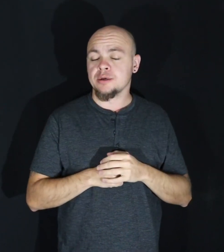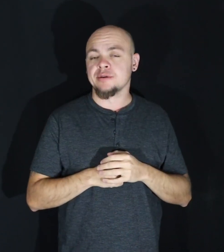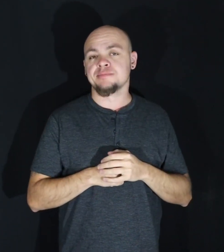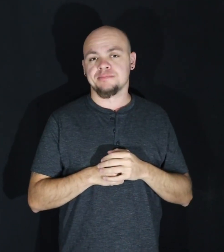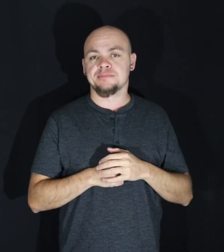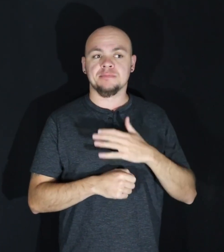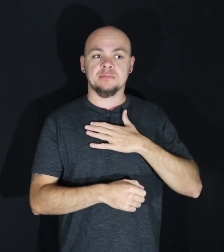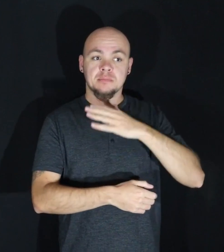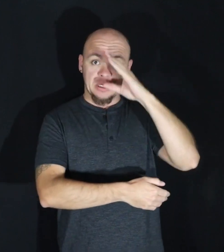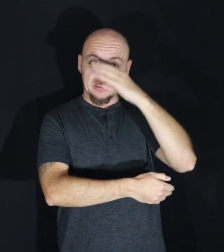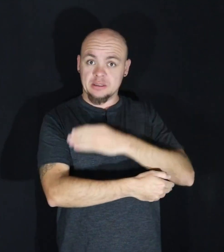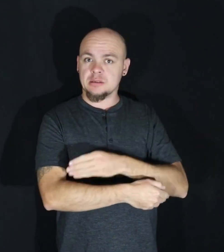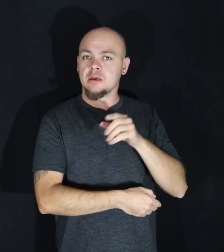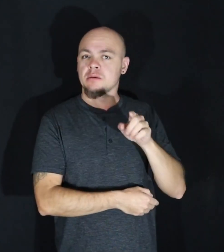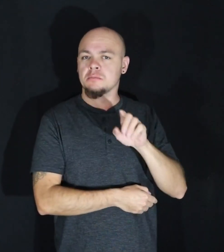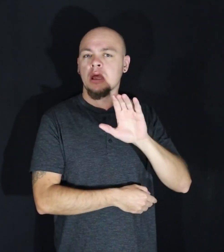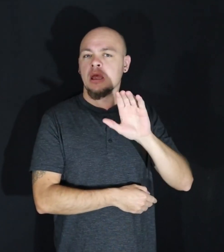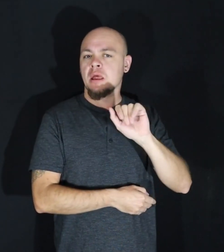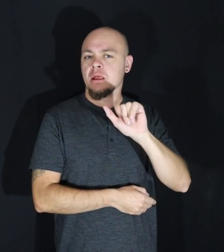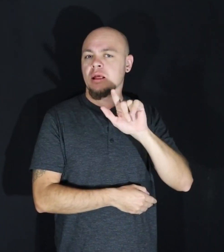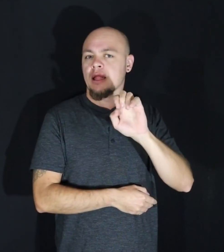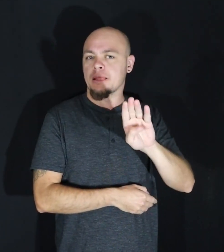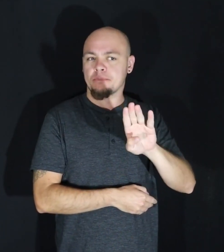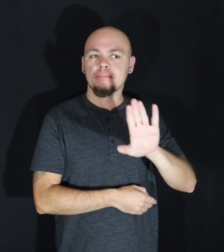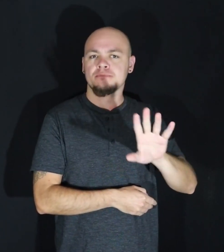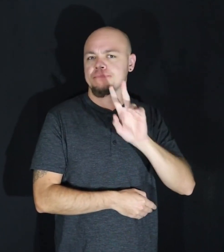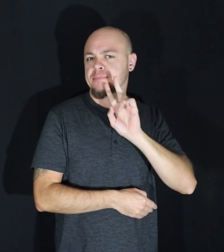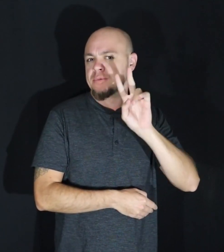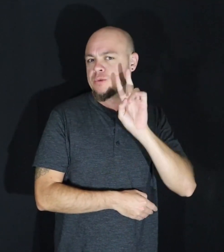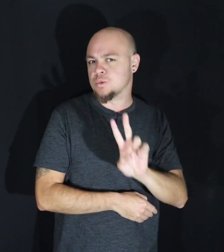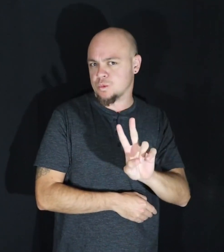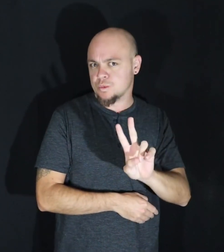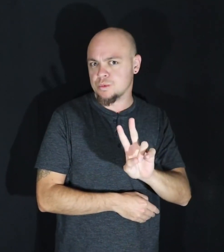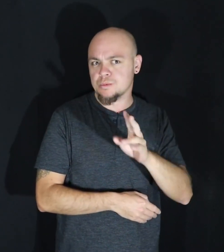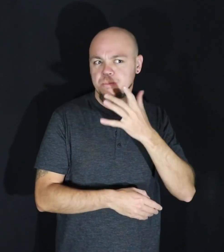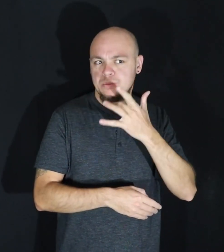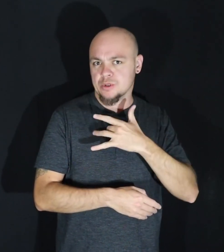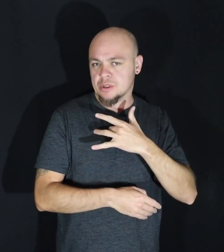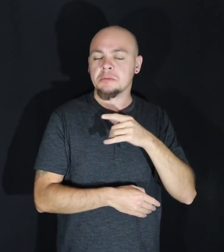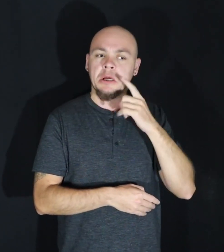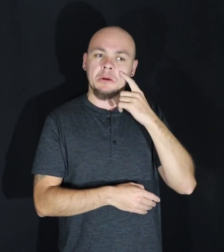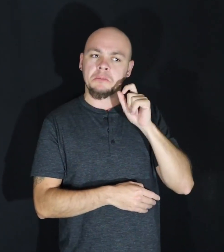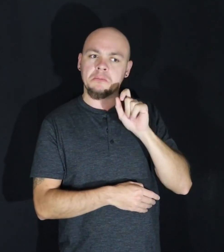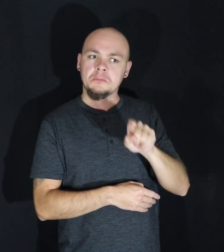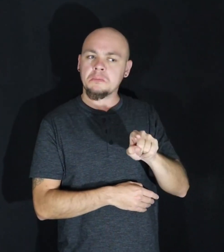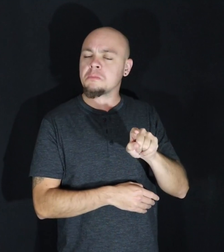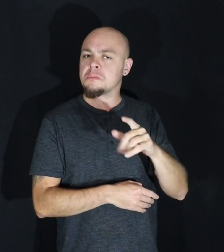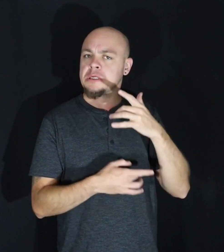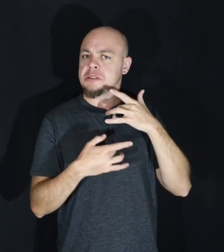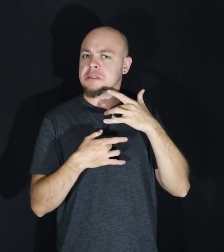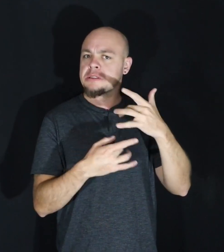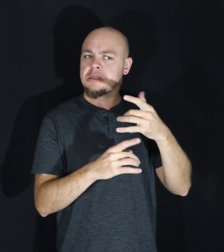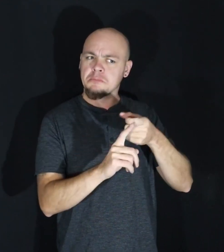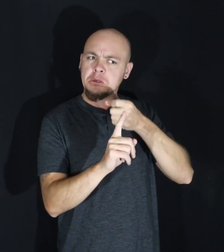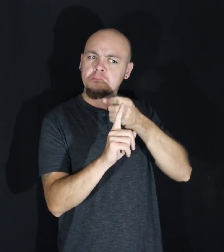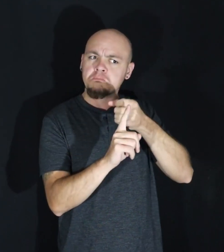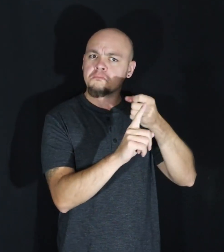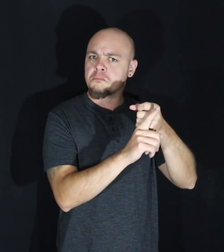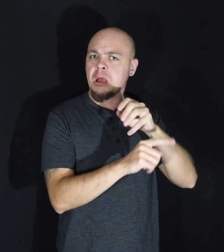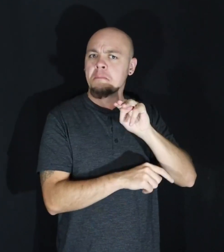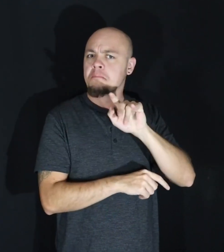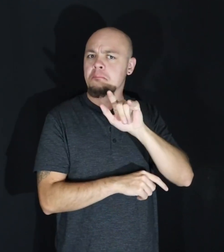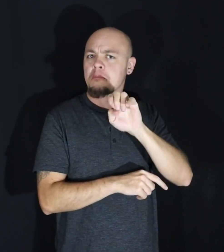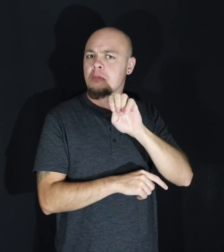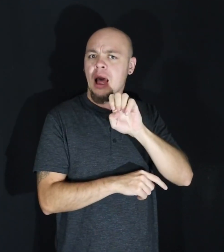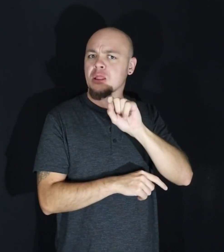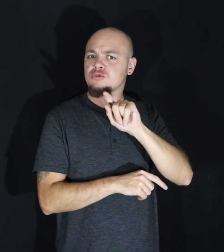When my son Caleb was approaching his 2nd birthday, I started to notice signs he wasn't hitting the typical milestones. He